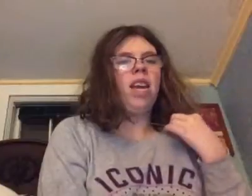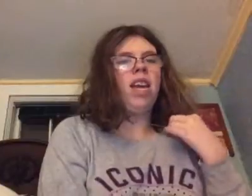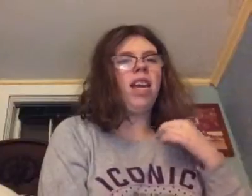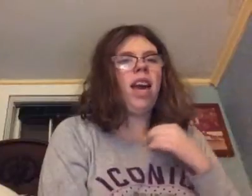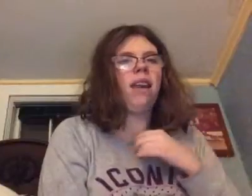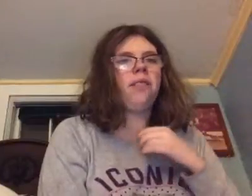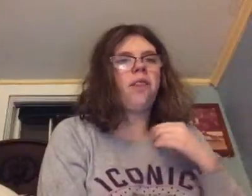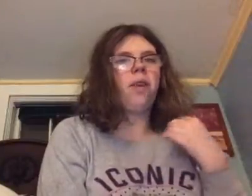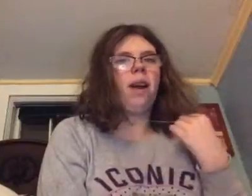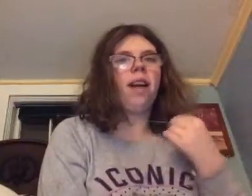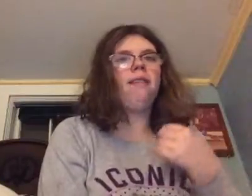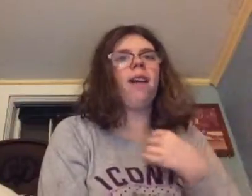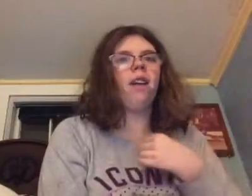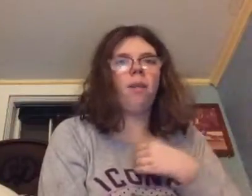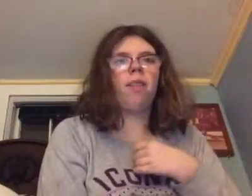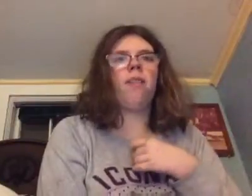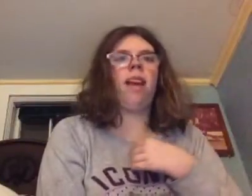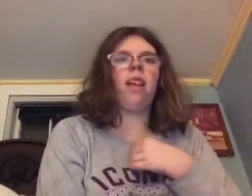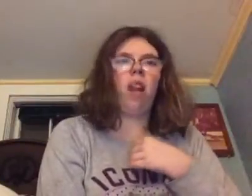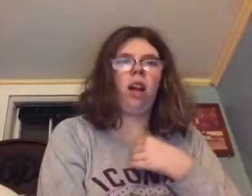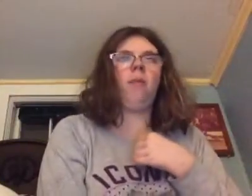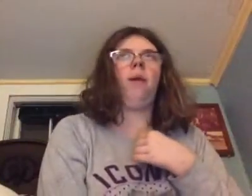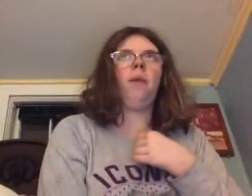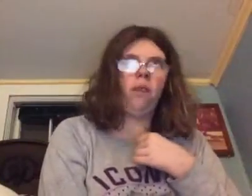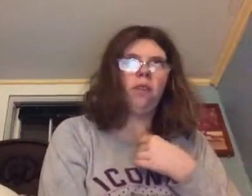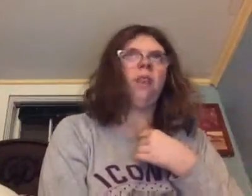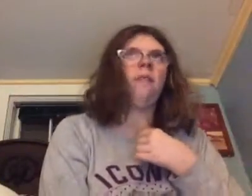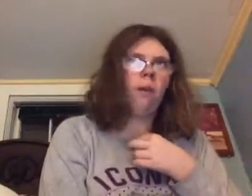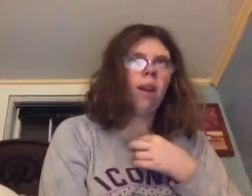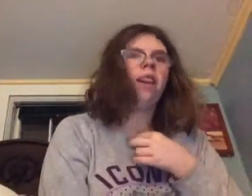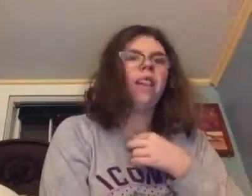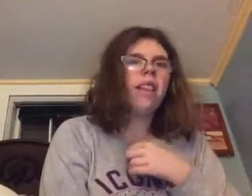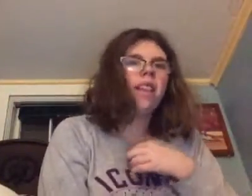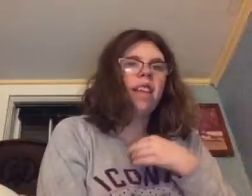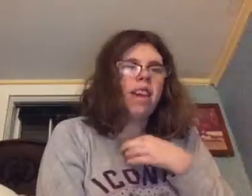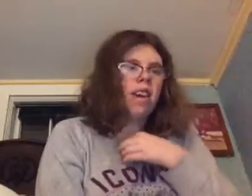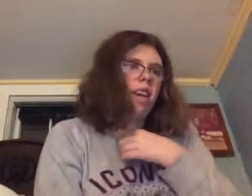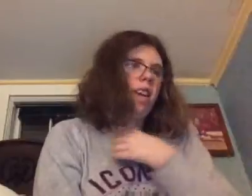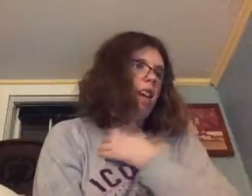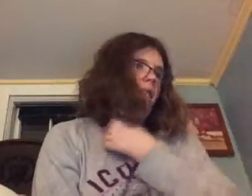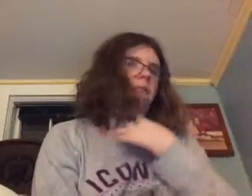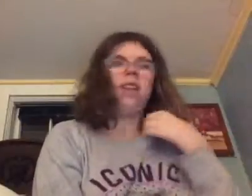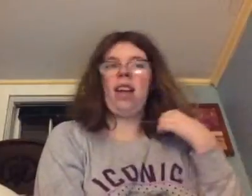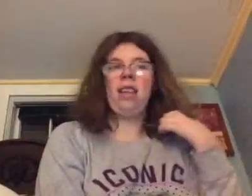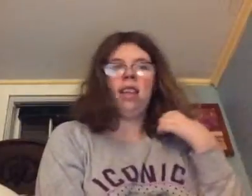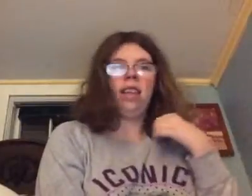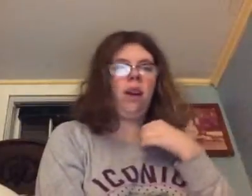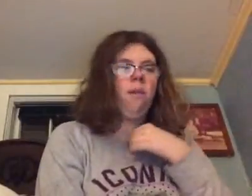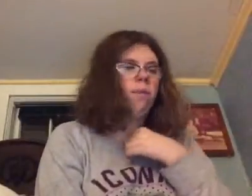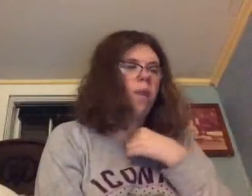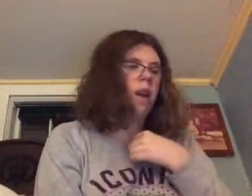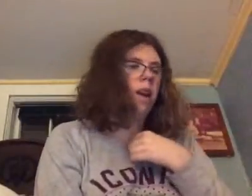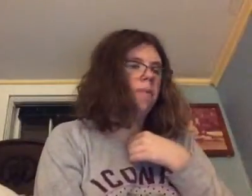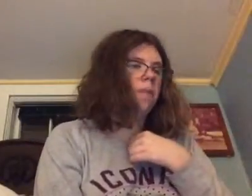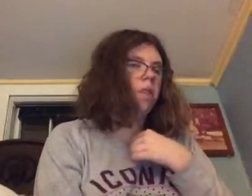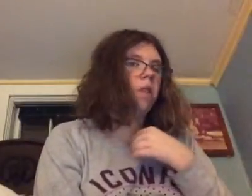And yeah, so I gotta find a girl best friend that I can talk about girl stuff for, even if it's a cousin, you know? So